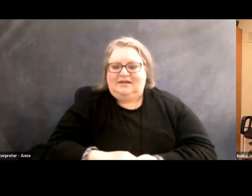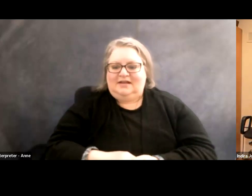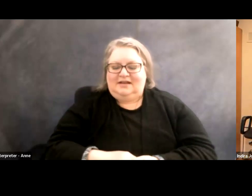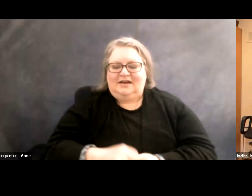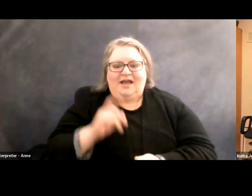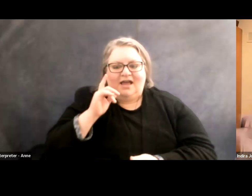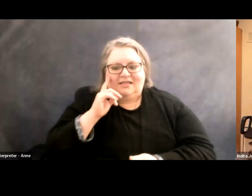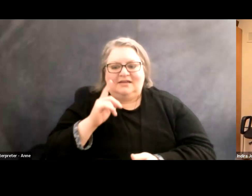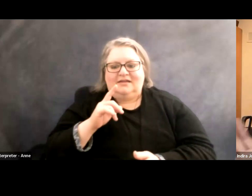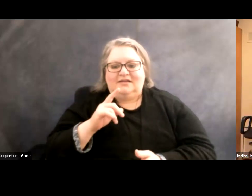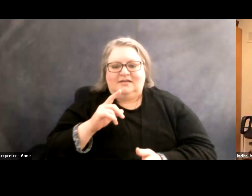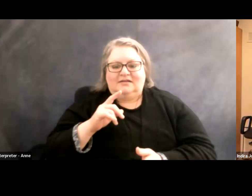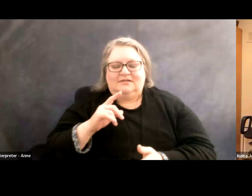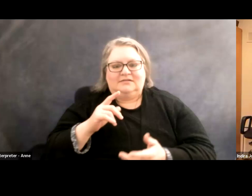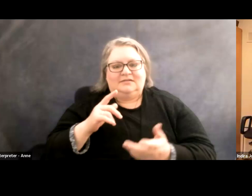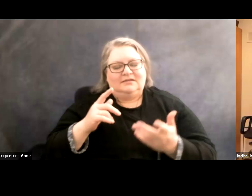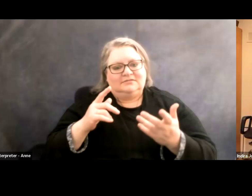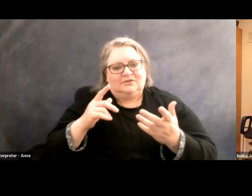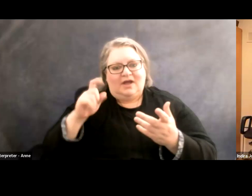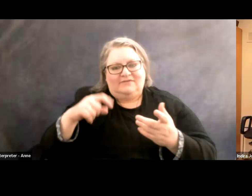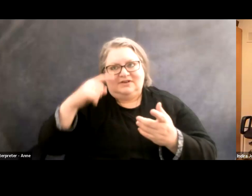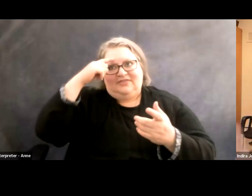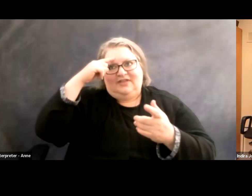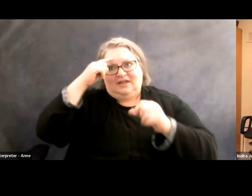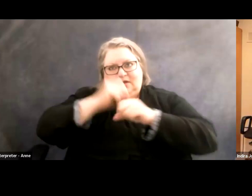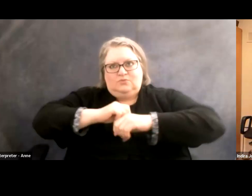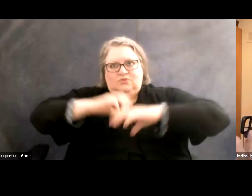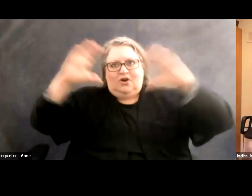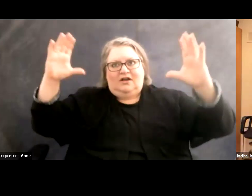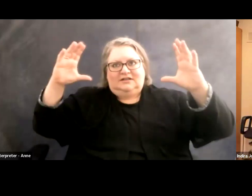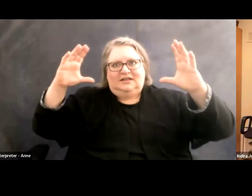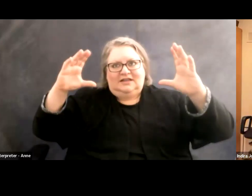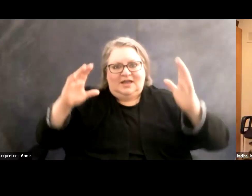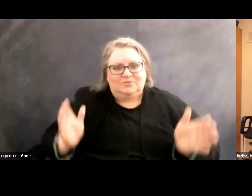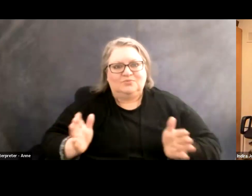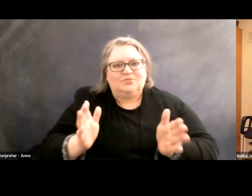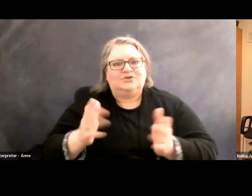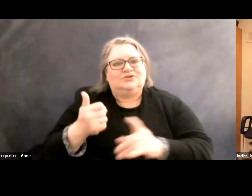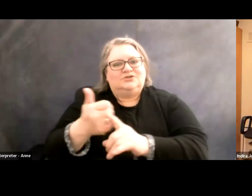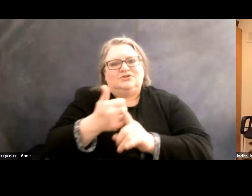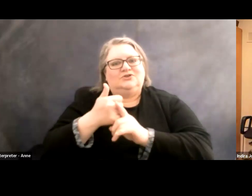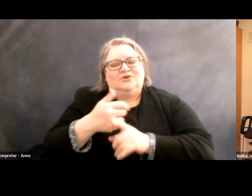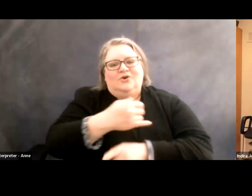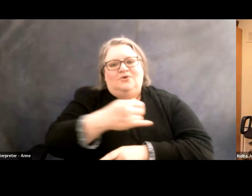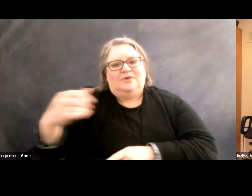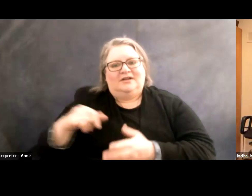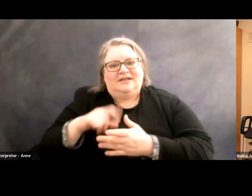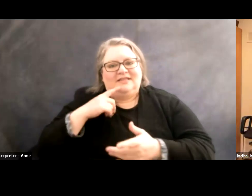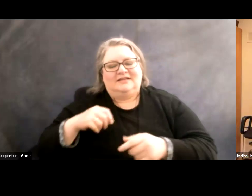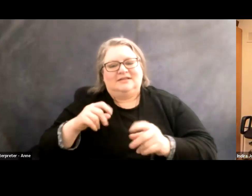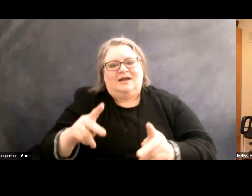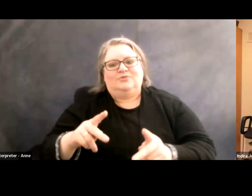it's to think broadly and push your boundaries. And I think that's what